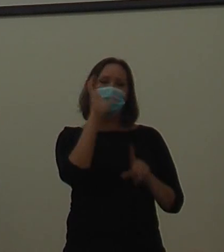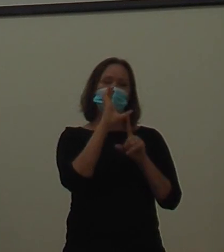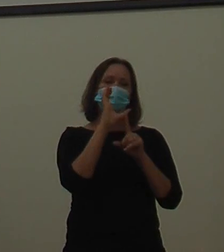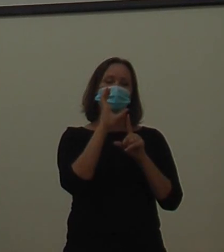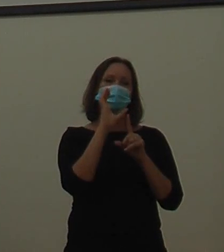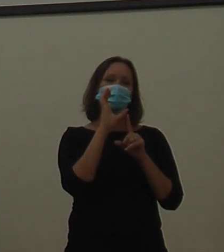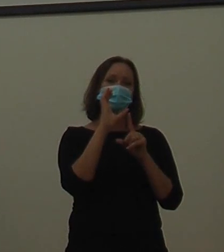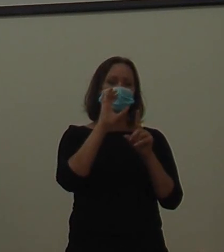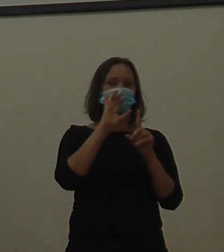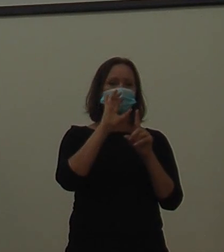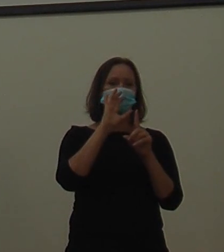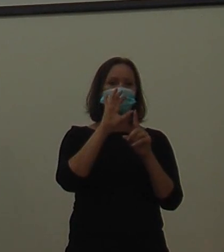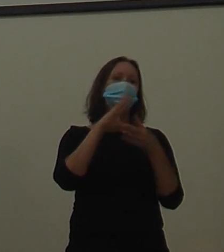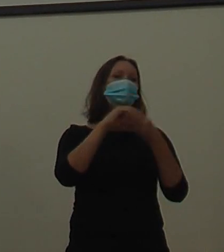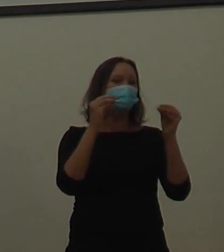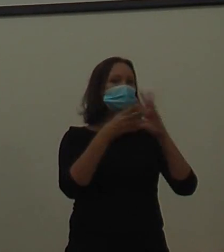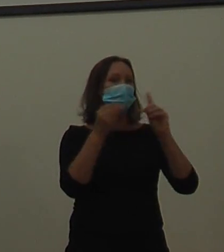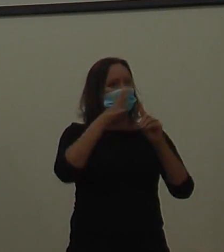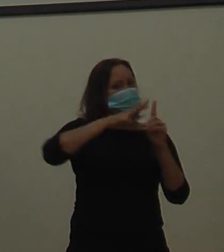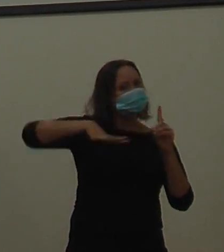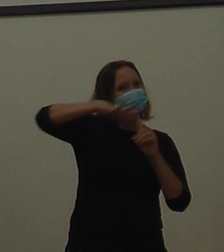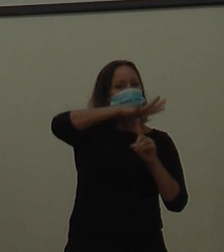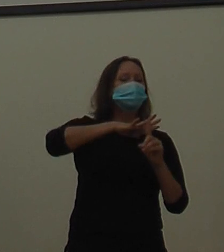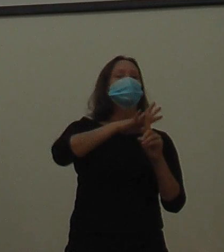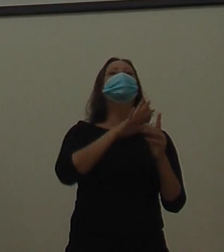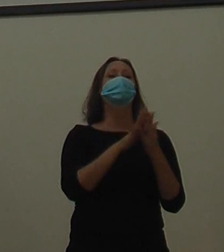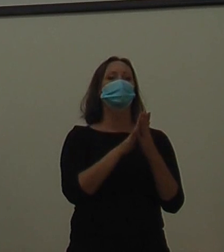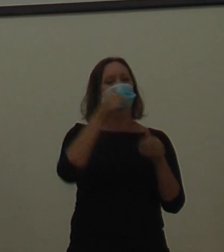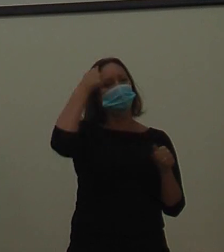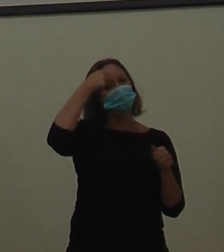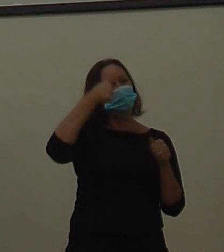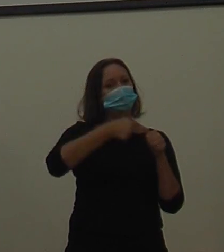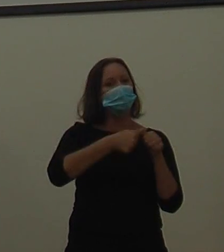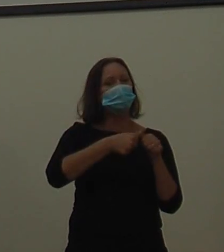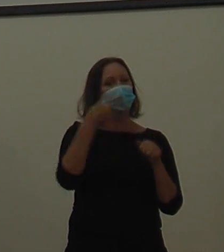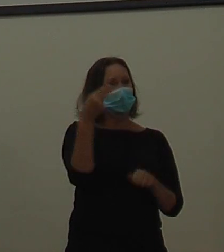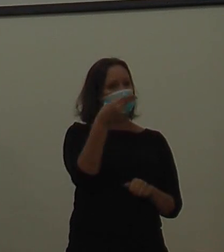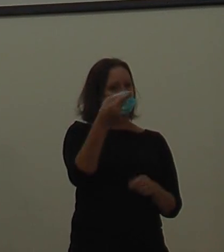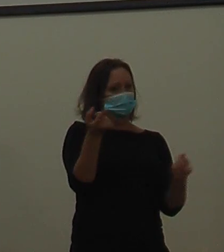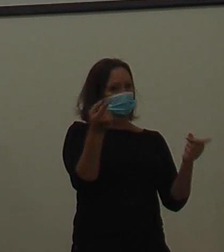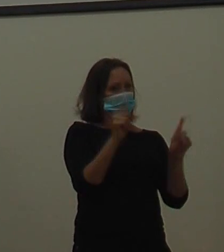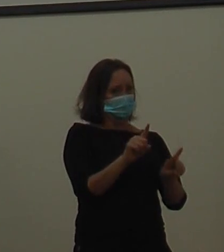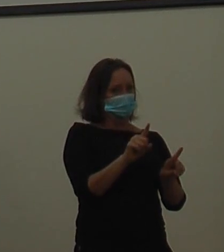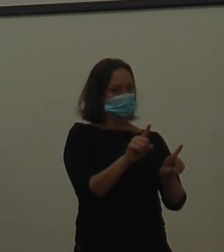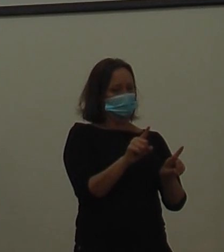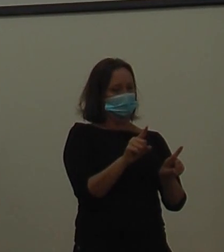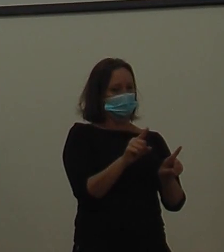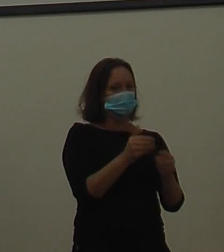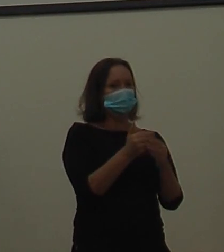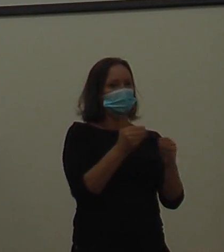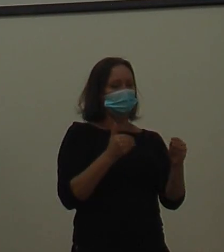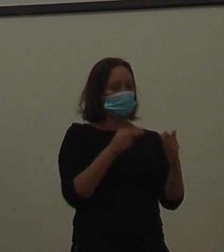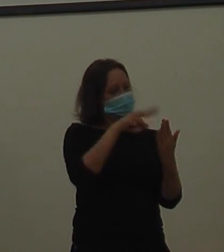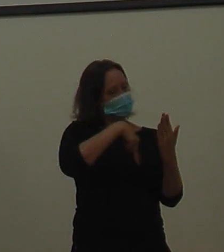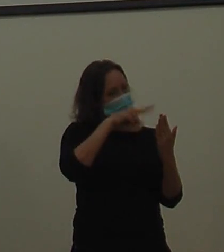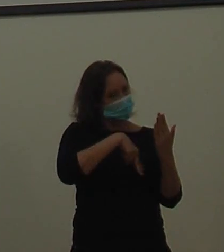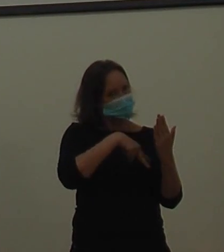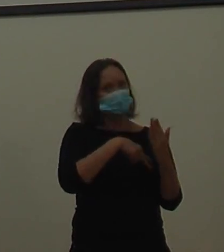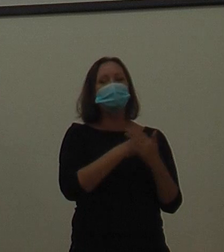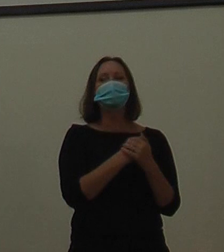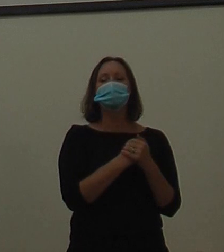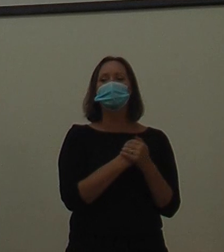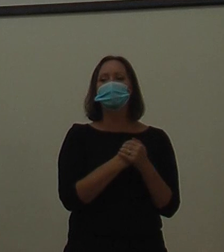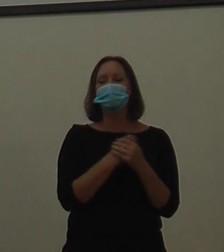where I'm going to be starting from today, let's remember what's taken place in history prior to this text